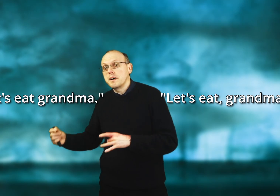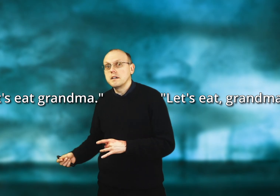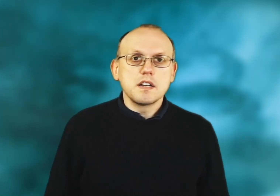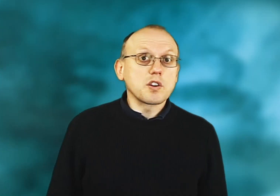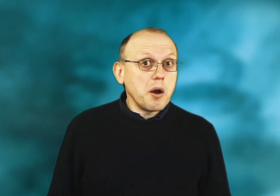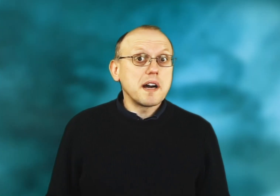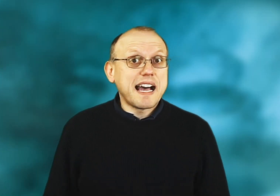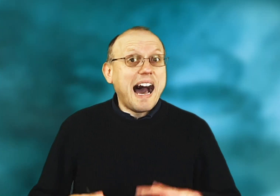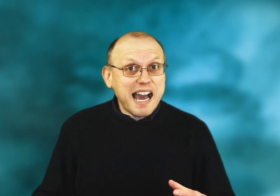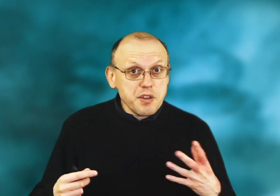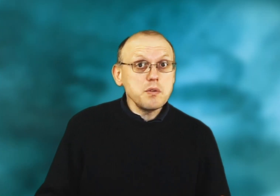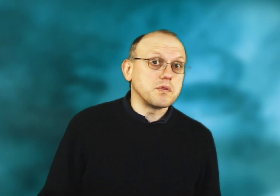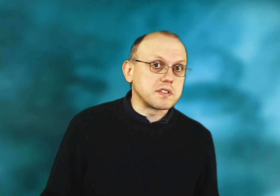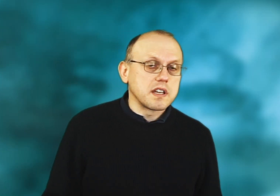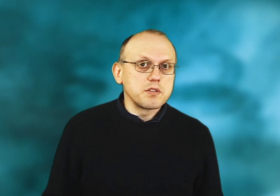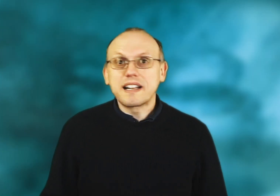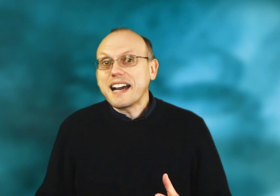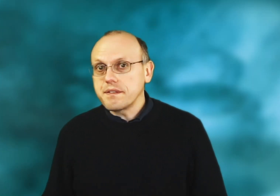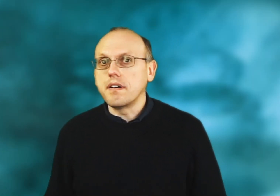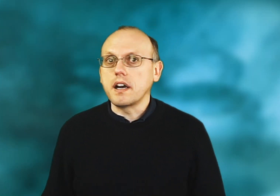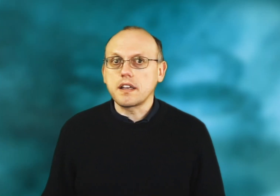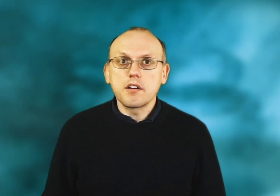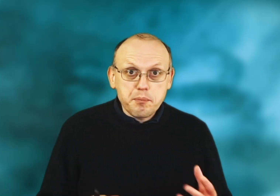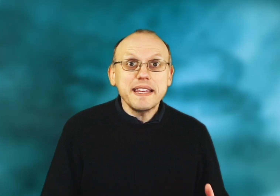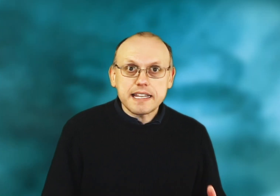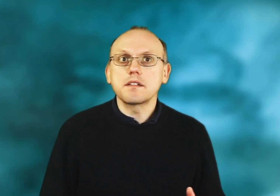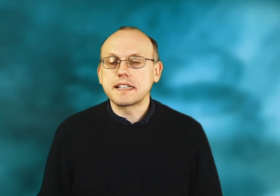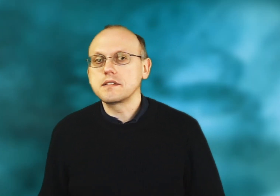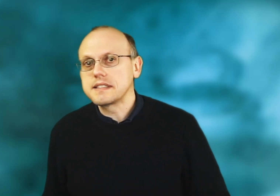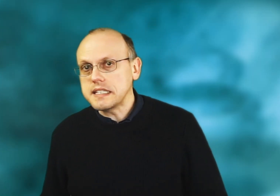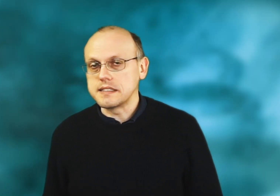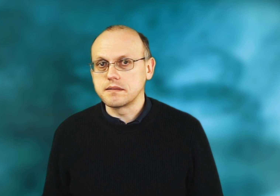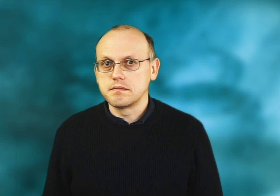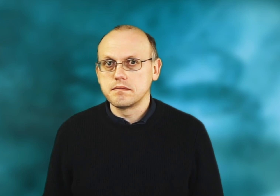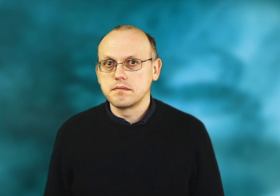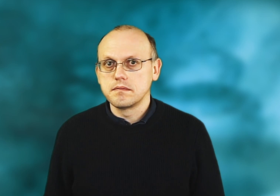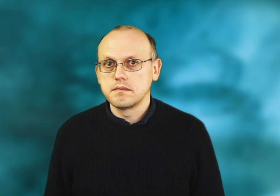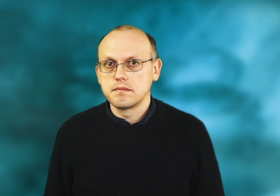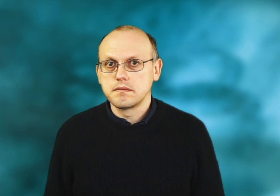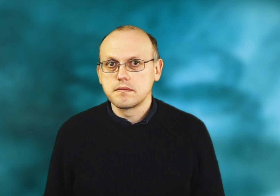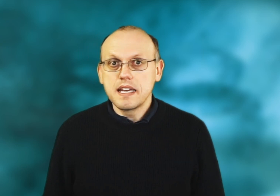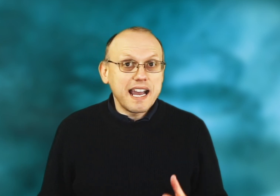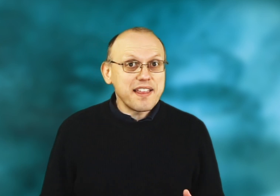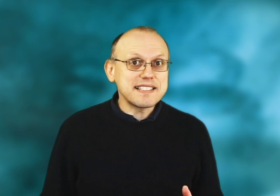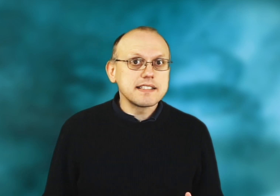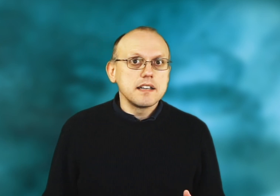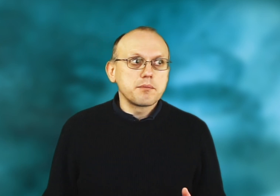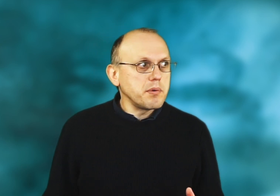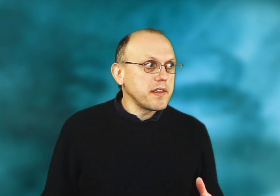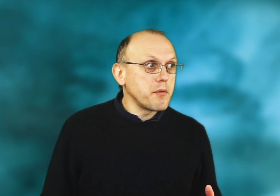So commas are used to clarify the meaning of sentences. And that's probably the most